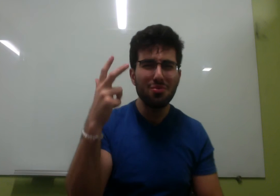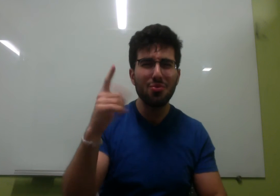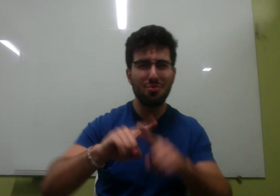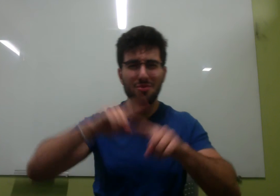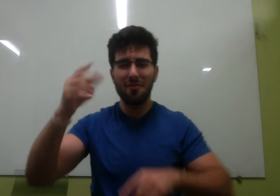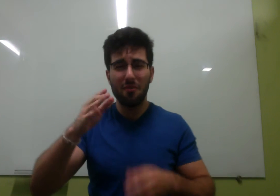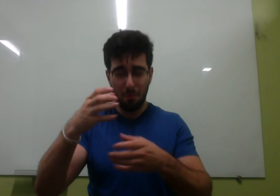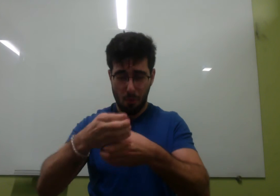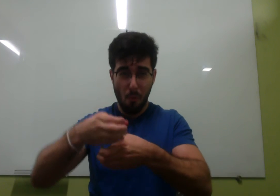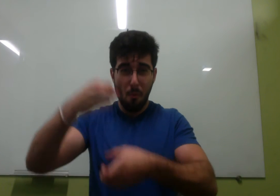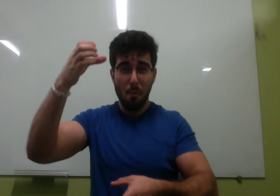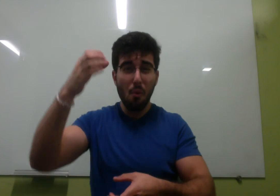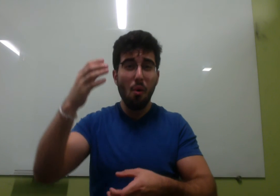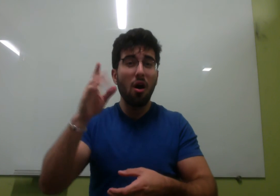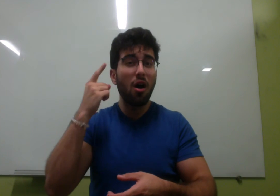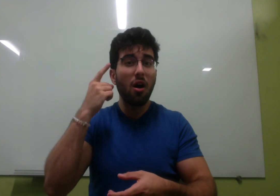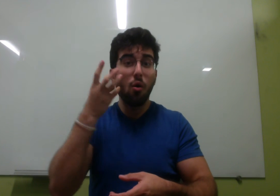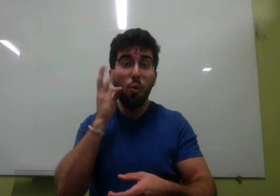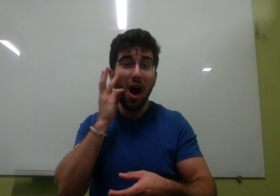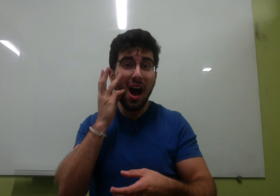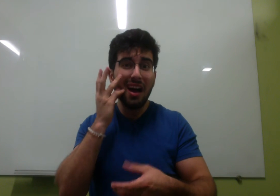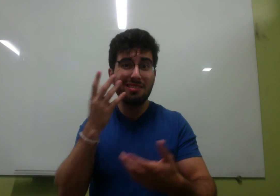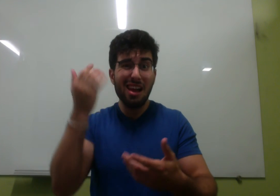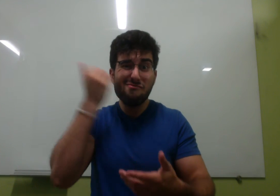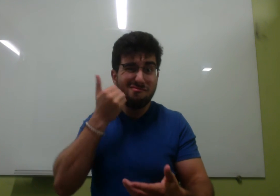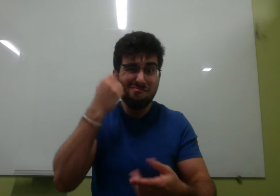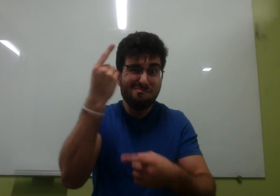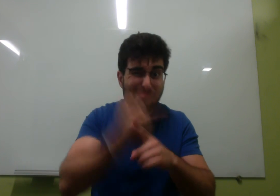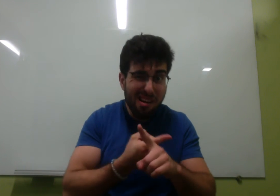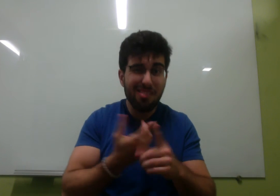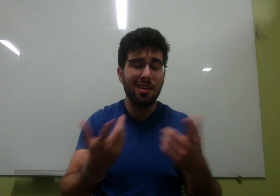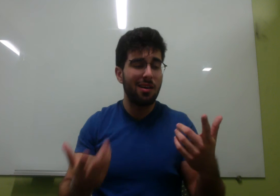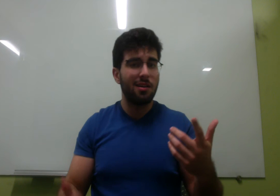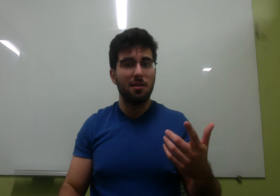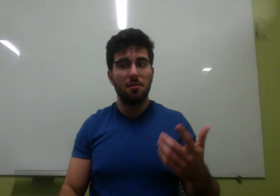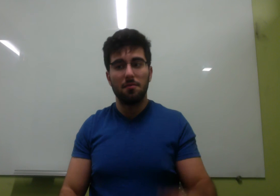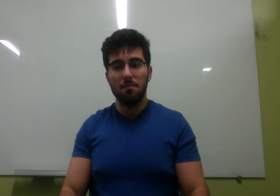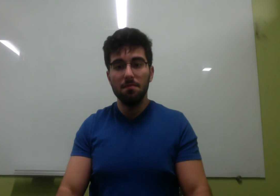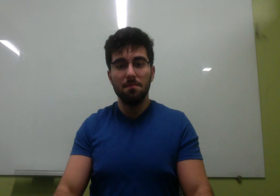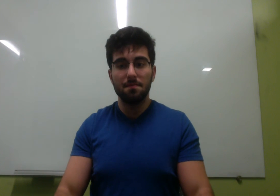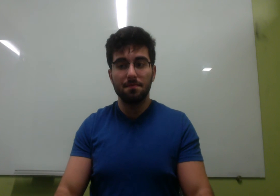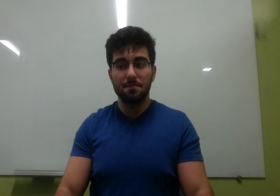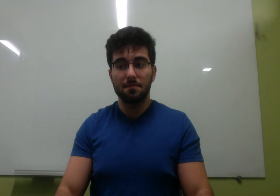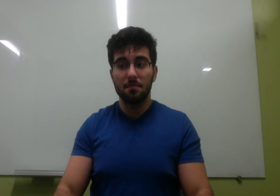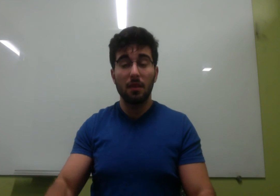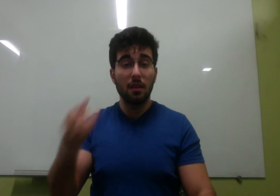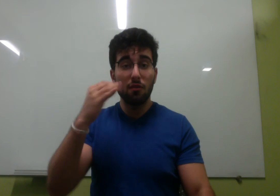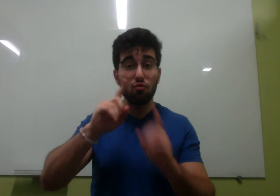very first dinner, a $30 value, if you visit blueapron.com/stuff. So check out this week's menu. Get your $30 off with